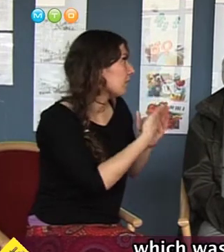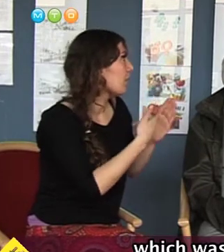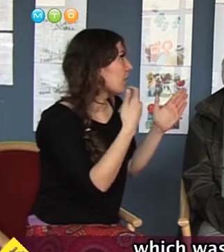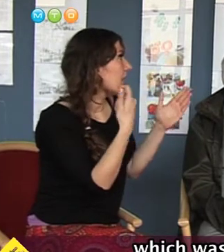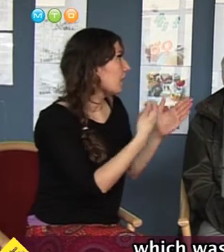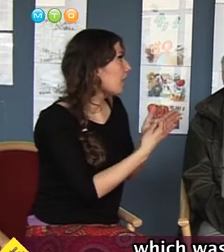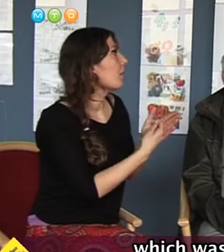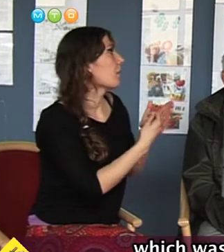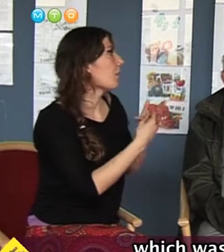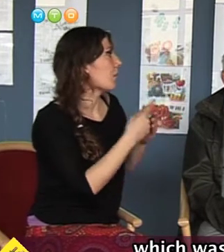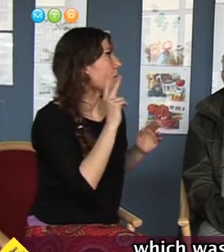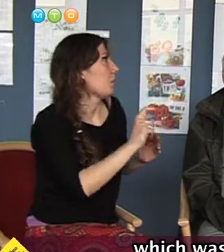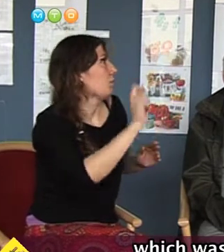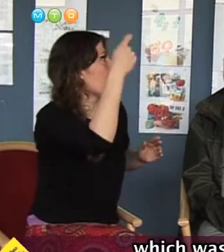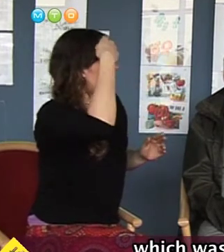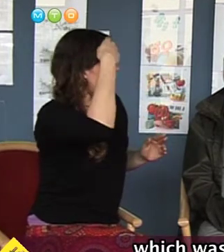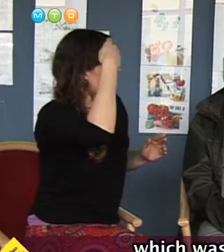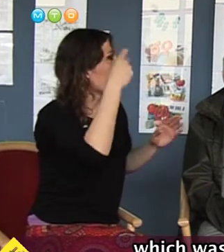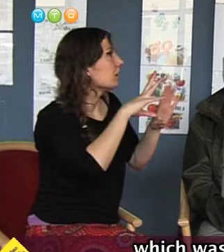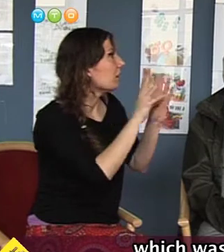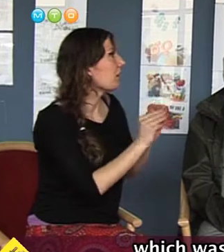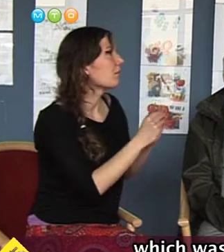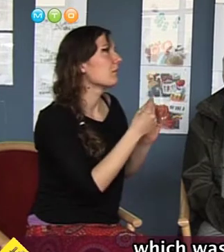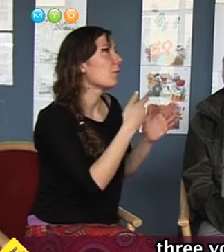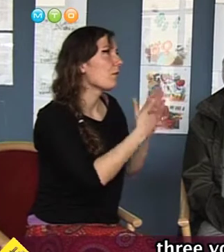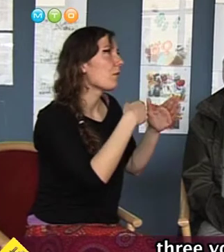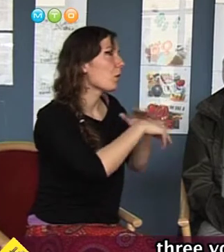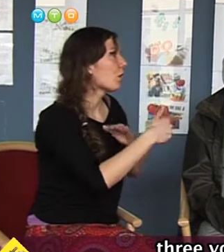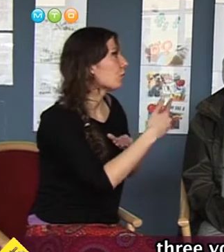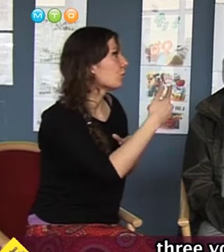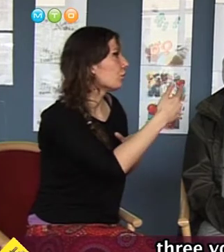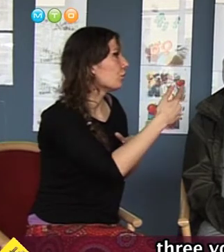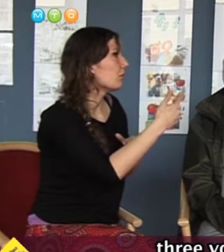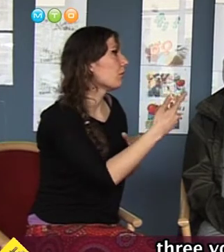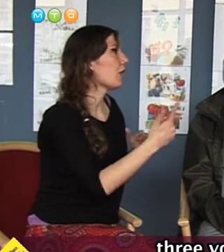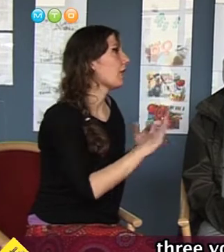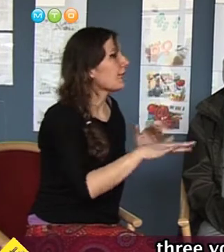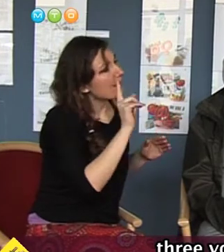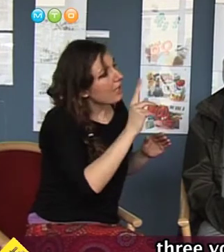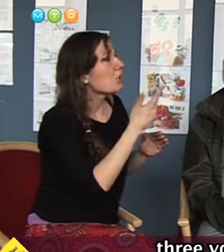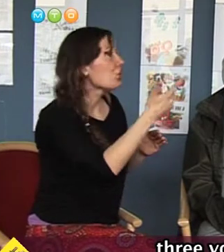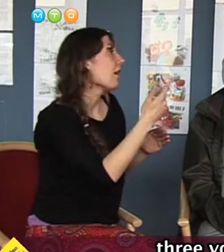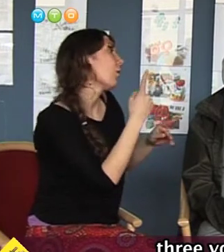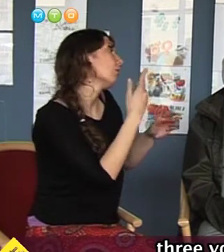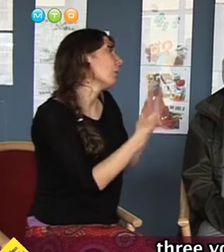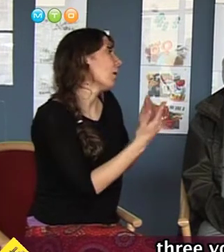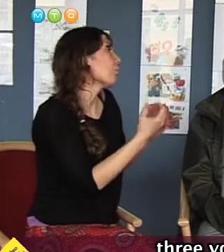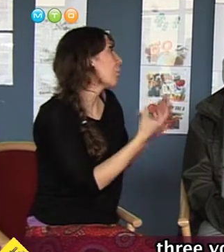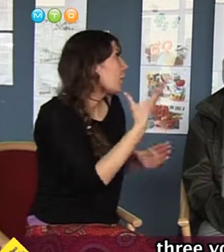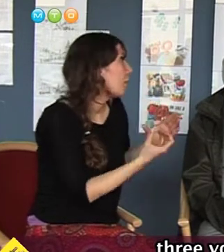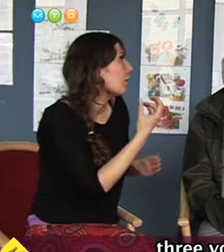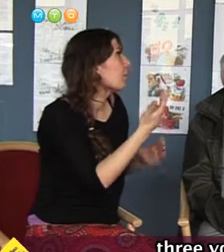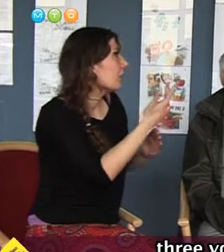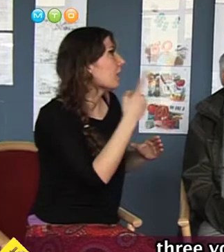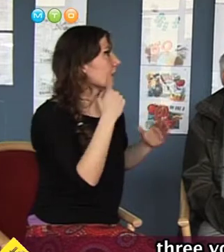Cuba, about three young adults trying to escape from